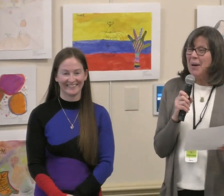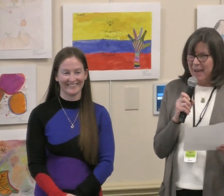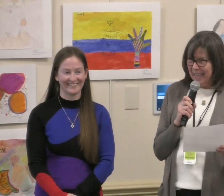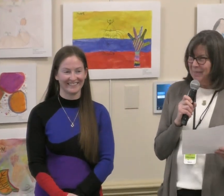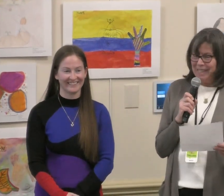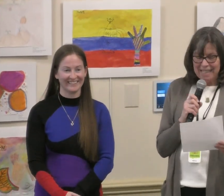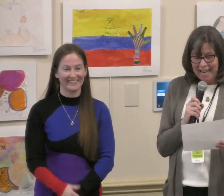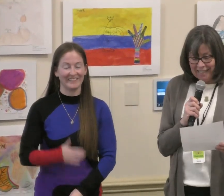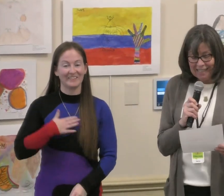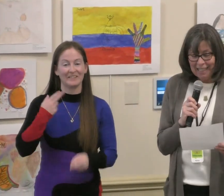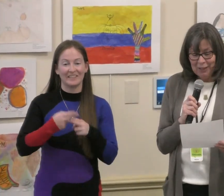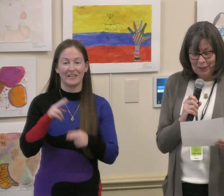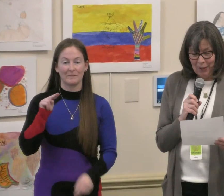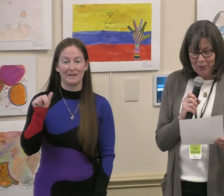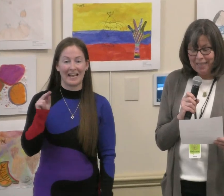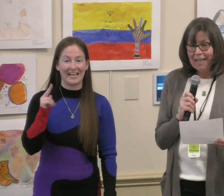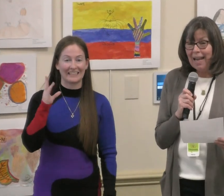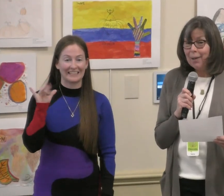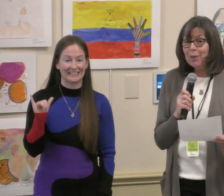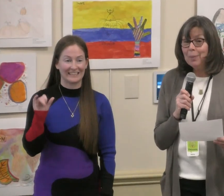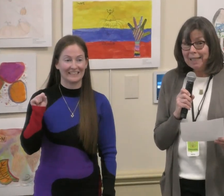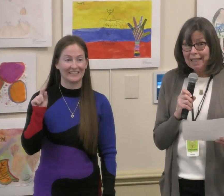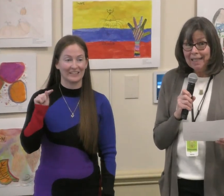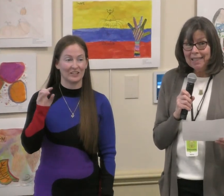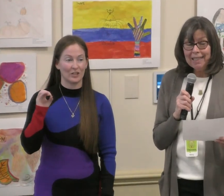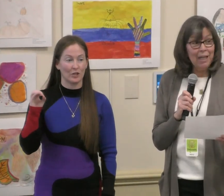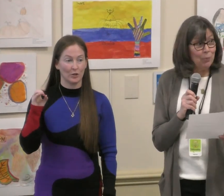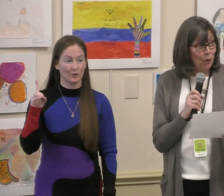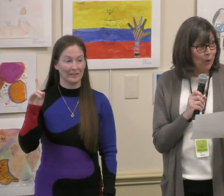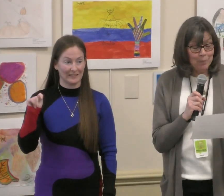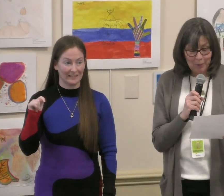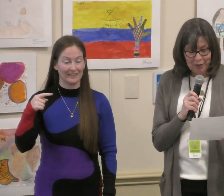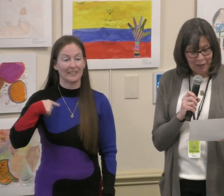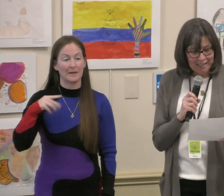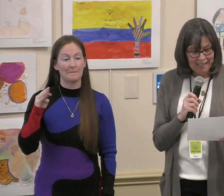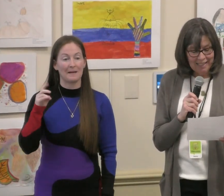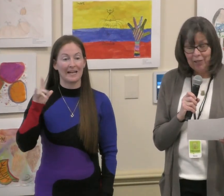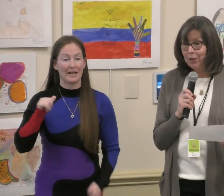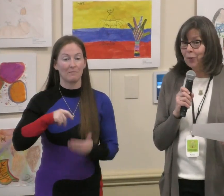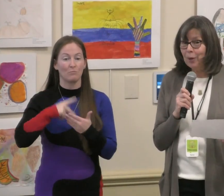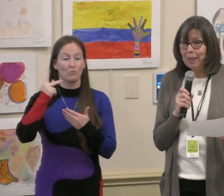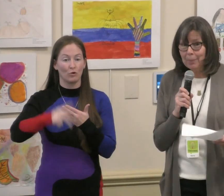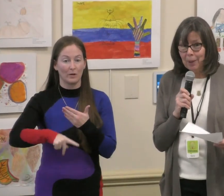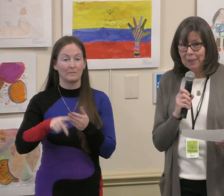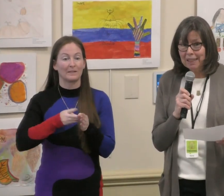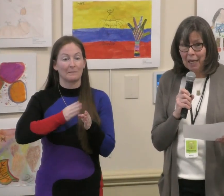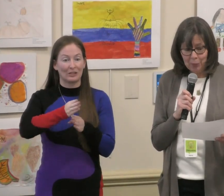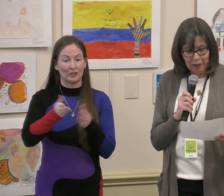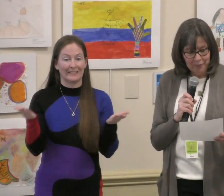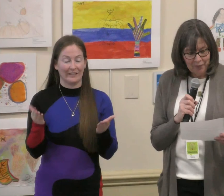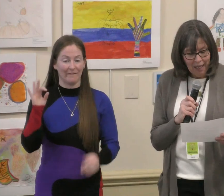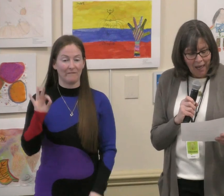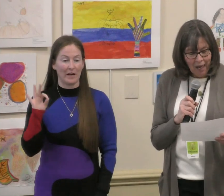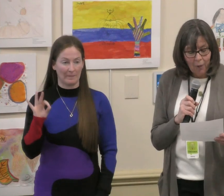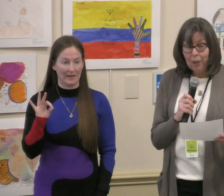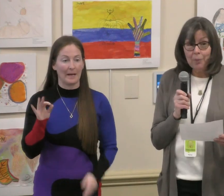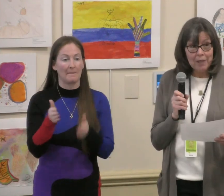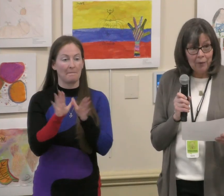My name is Nancy Stote, and I'm the Media and Program Specialist here at the Framingham Public Library. Welcome to